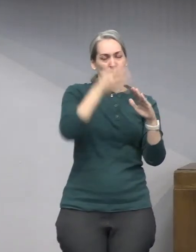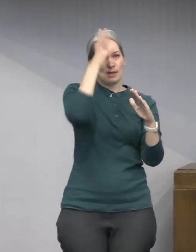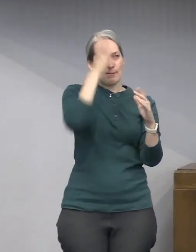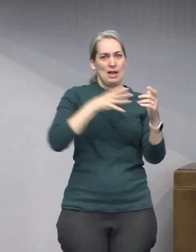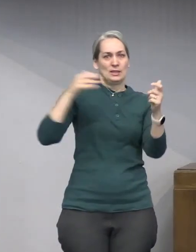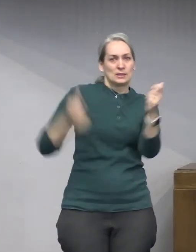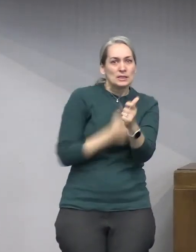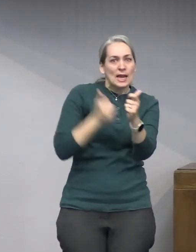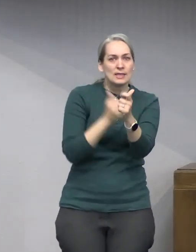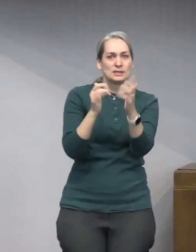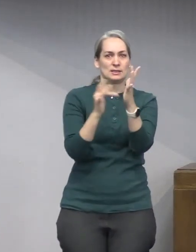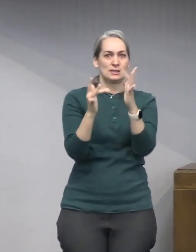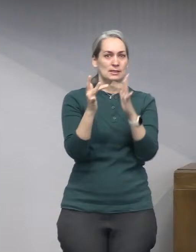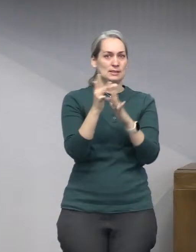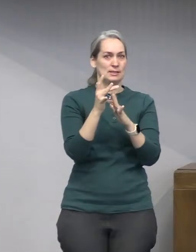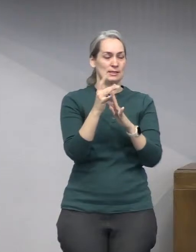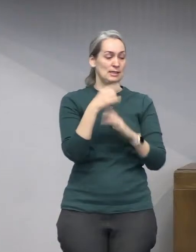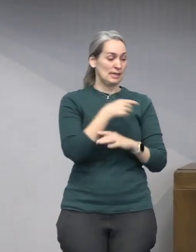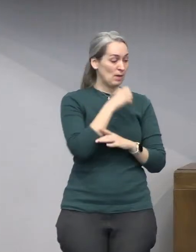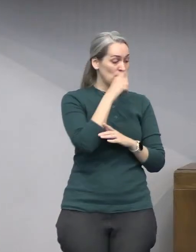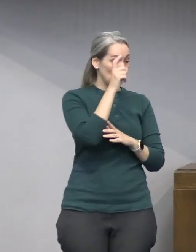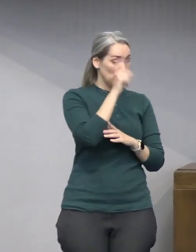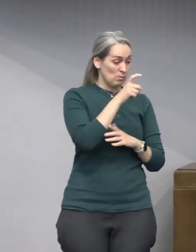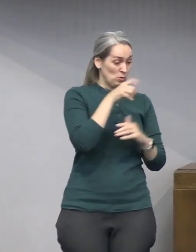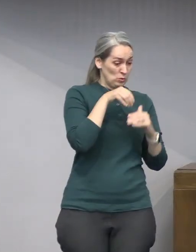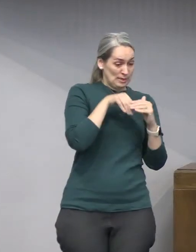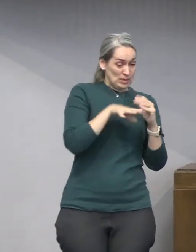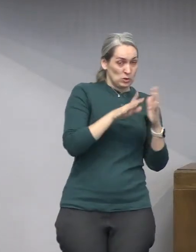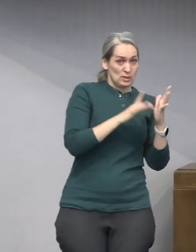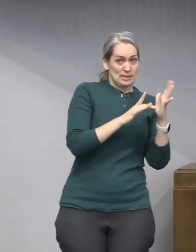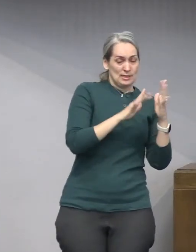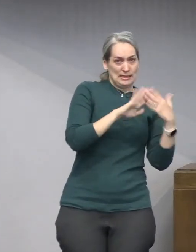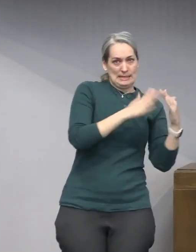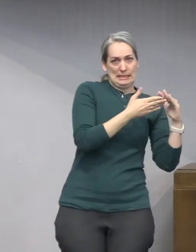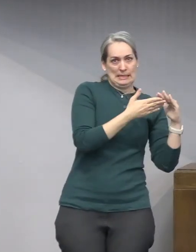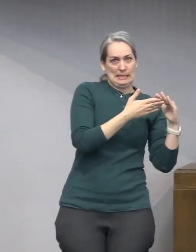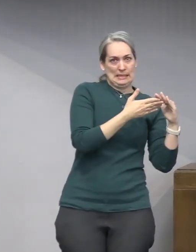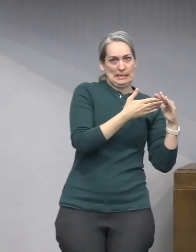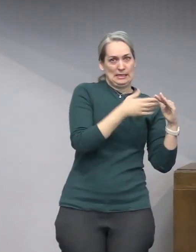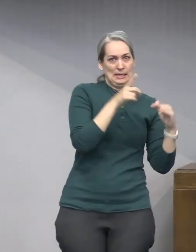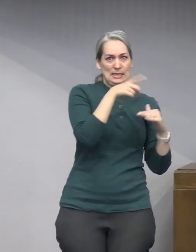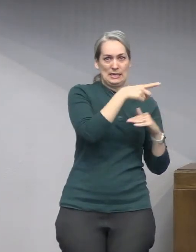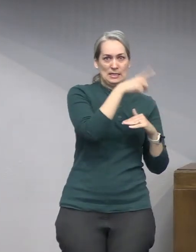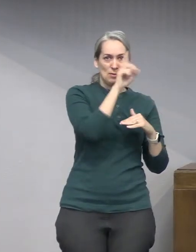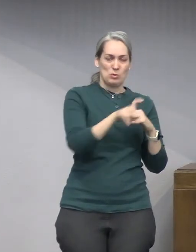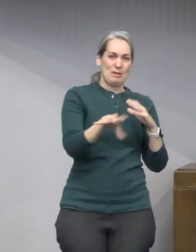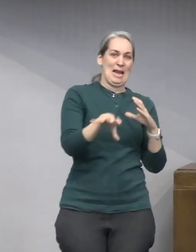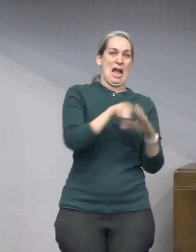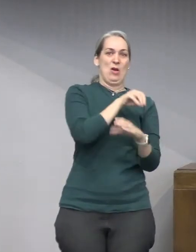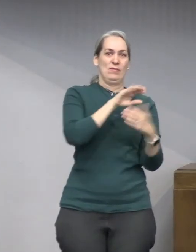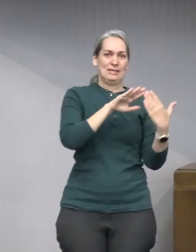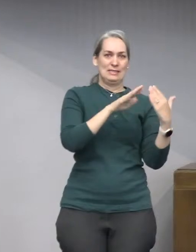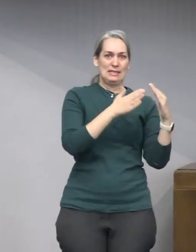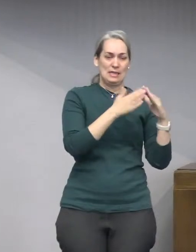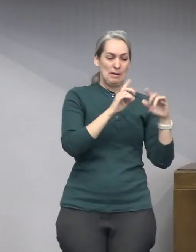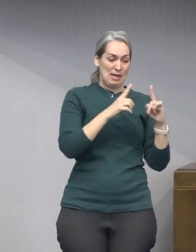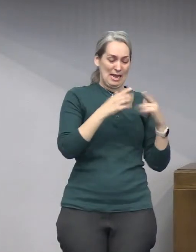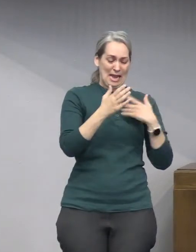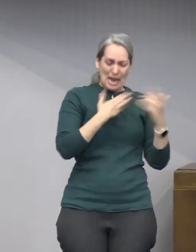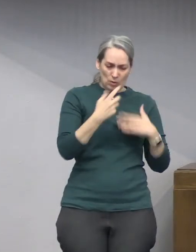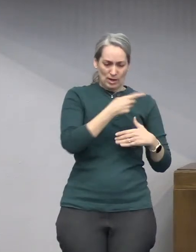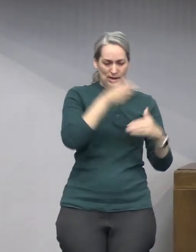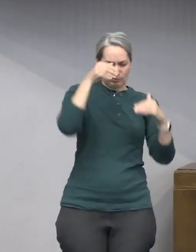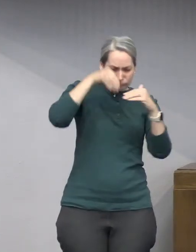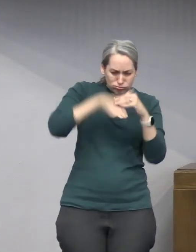The man not supposing to go into the city, right? He's supposed to stay on the outskirts, but he went in nonetheless,